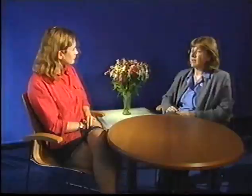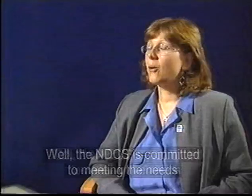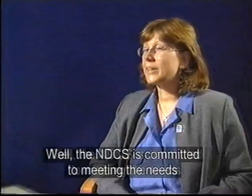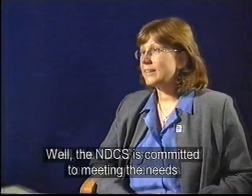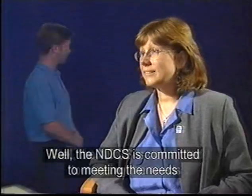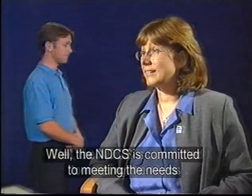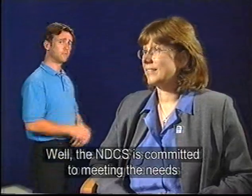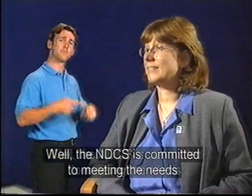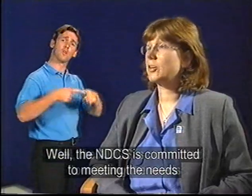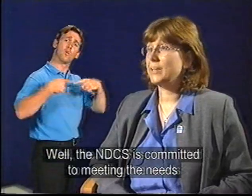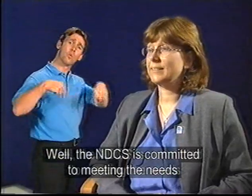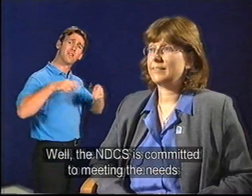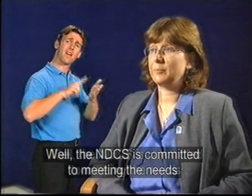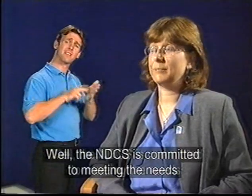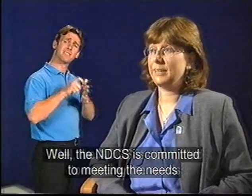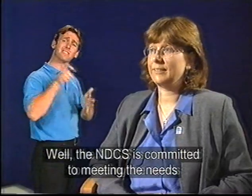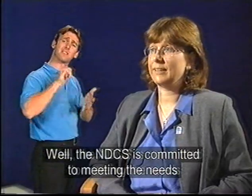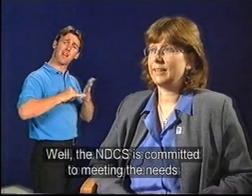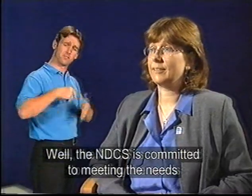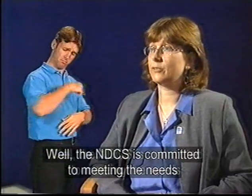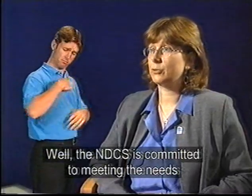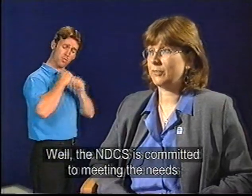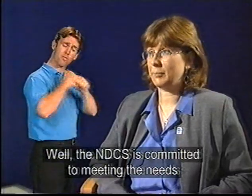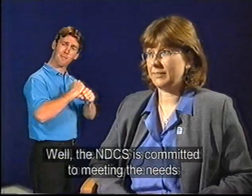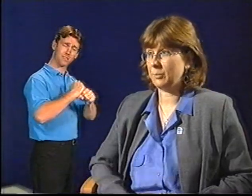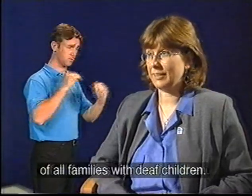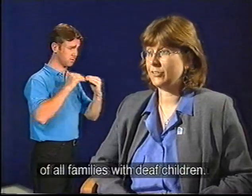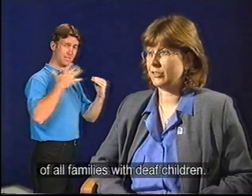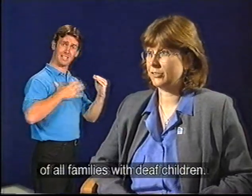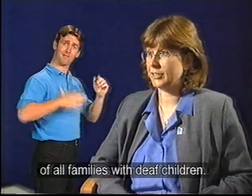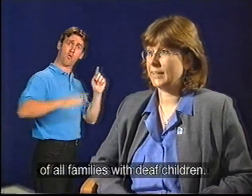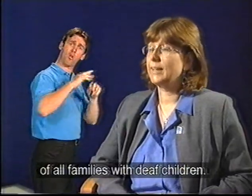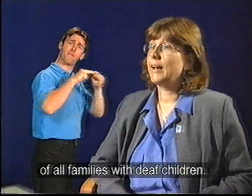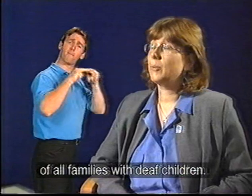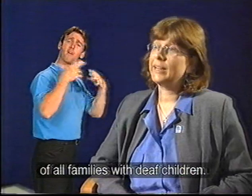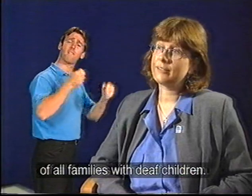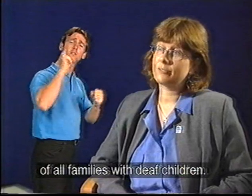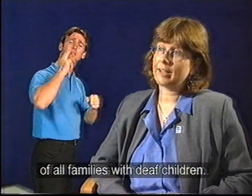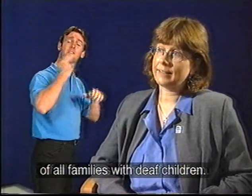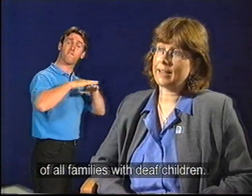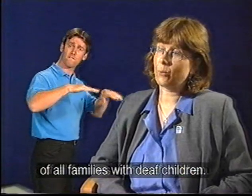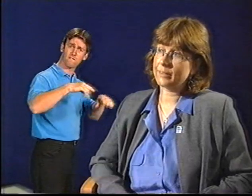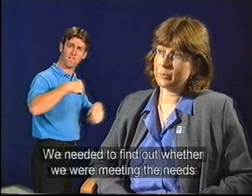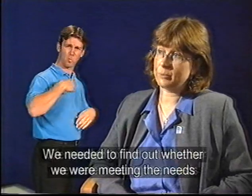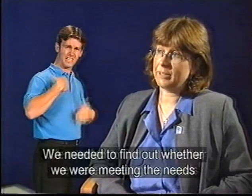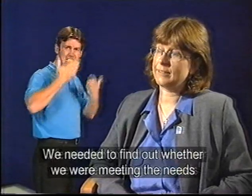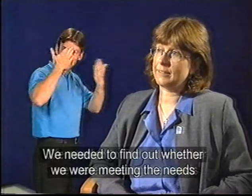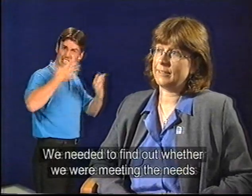Well, the NDCS is committed to meeting the needs of all families with deaf children, and we needed to find out whether we were meeting the needs